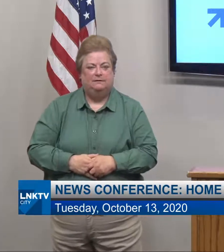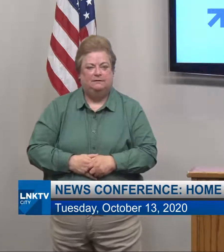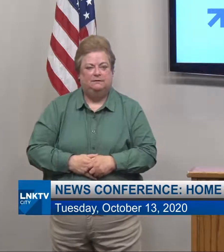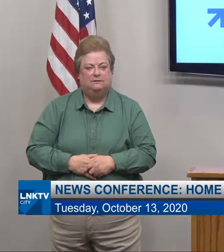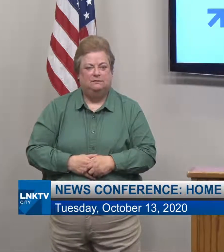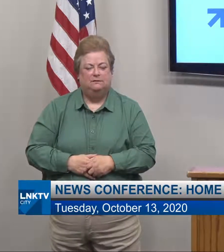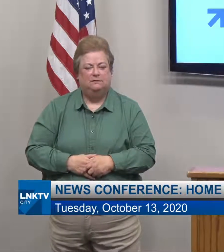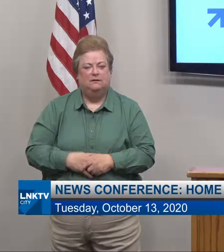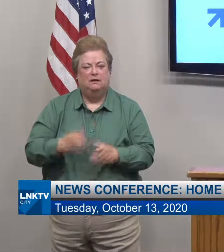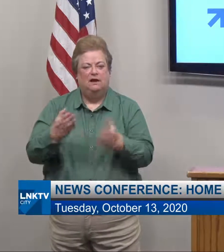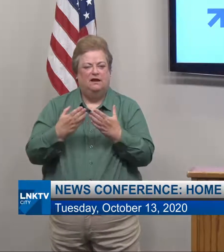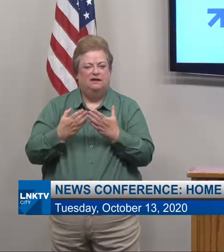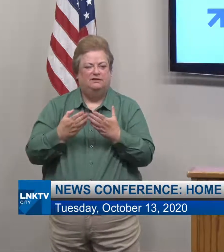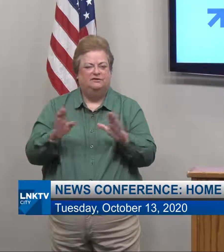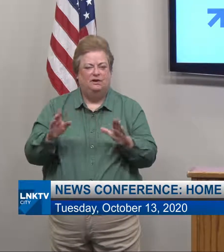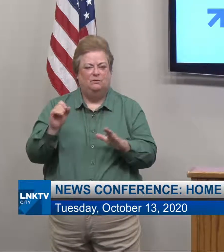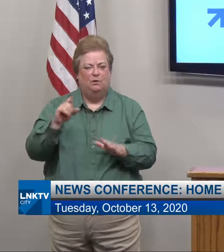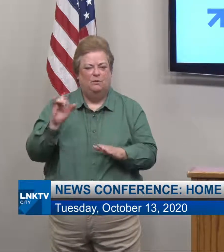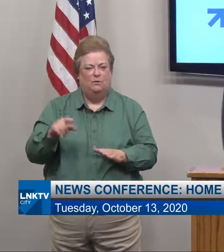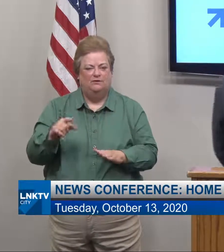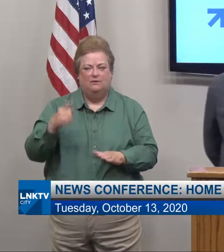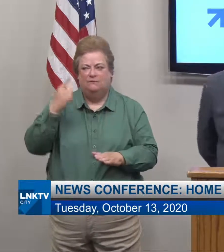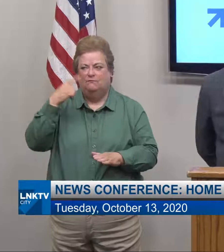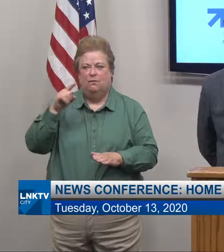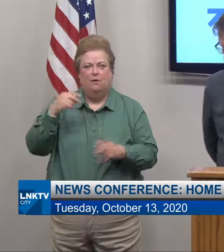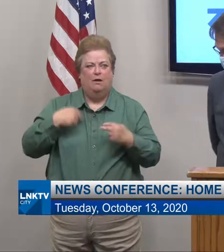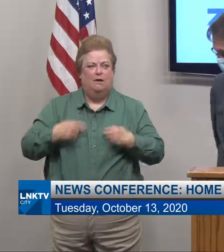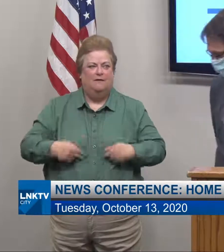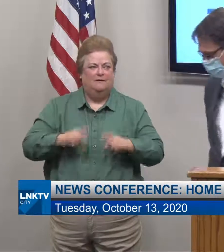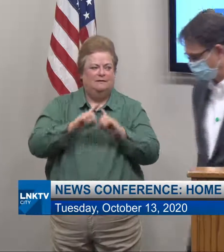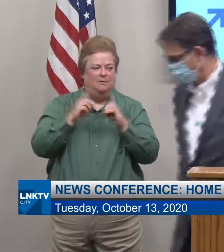And I had a general question for someone at the health department.